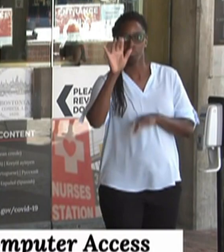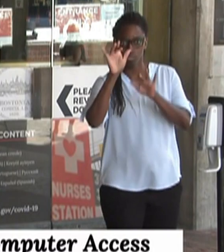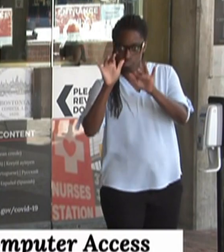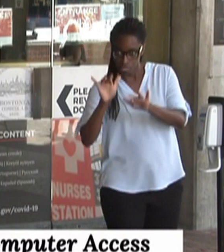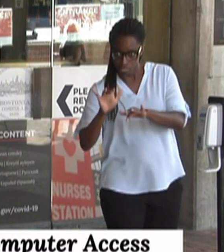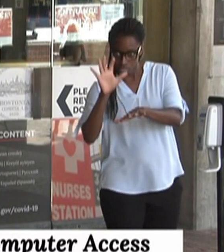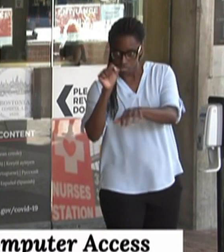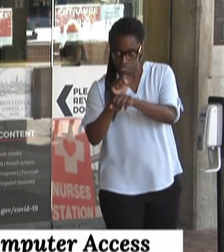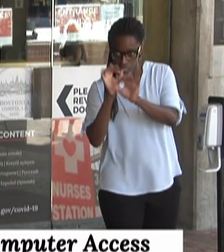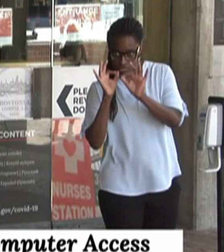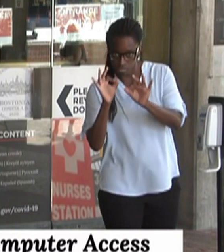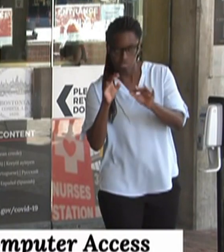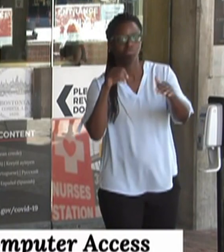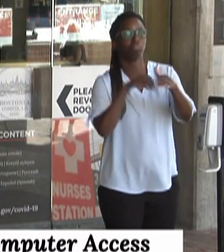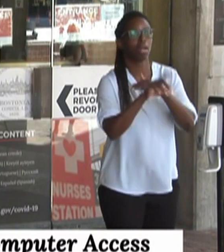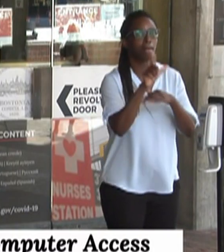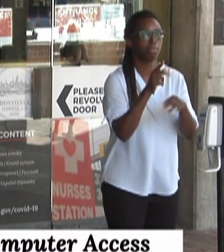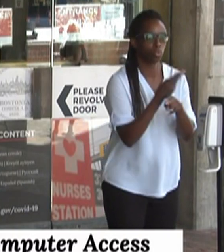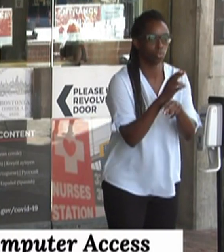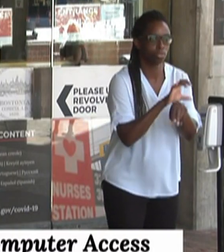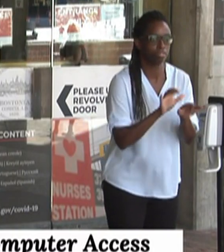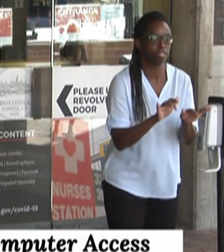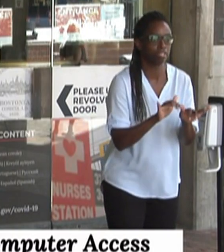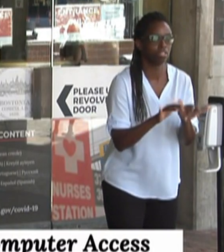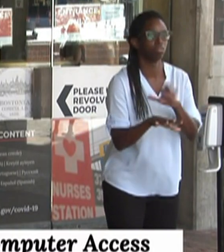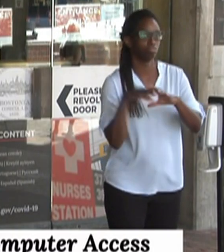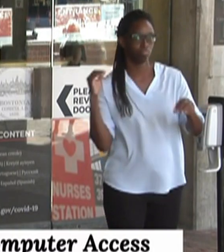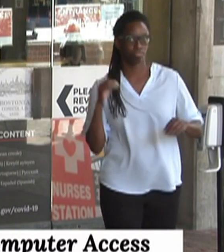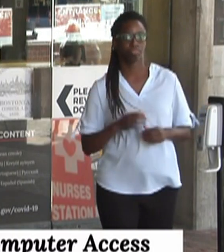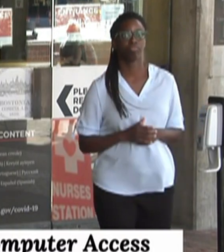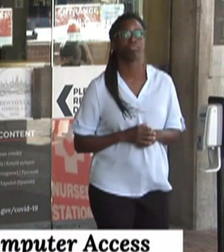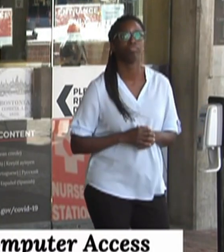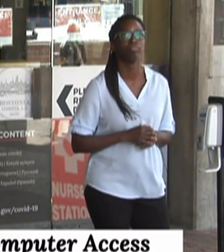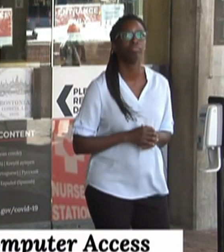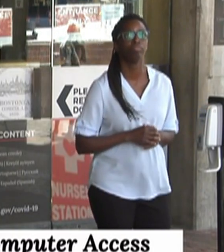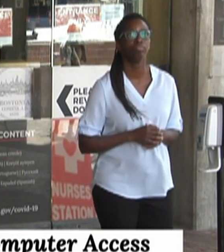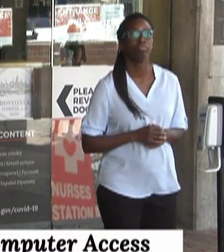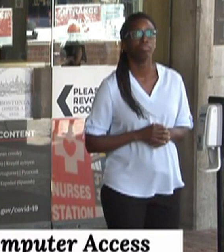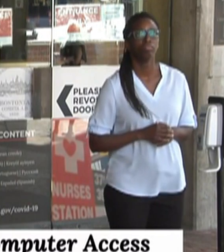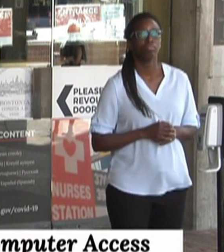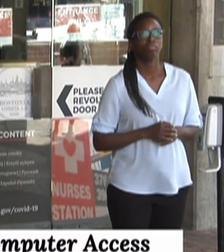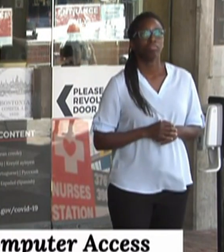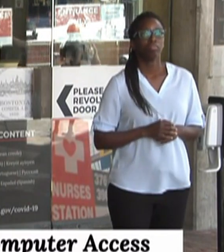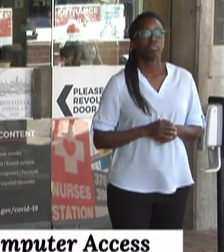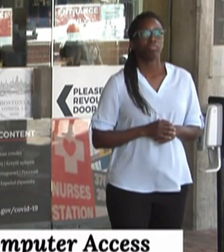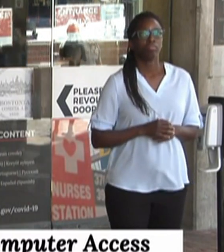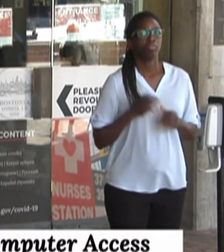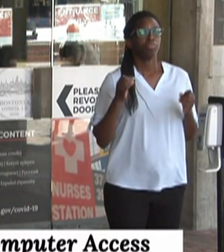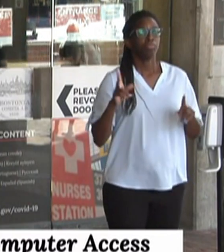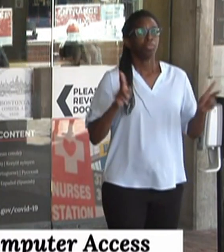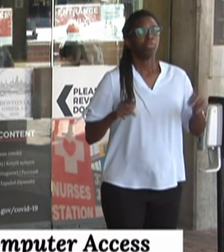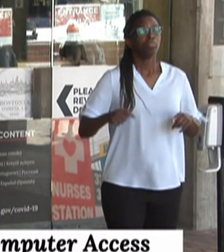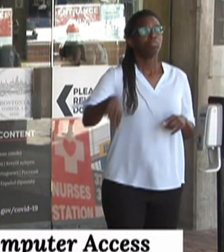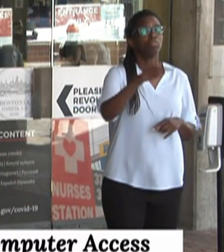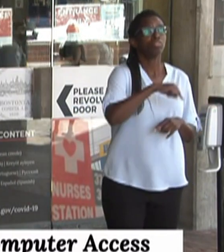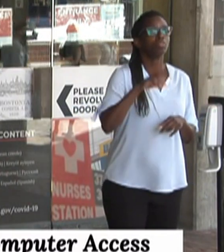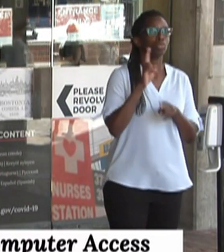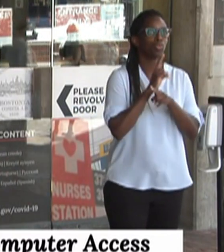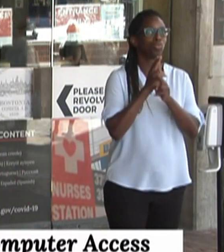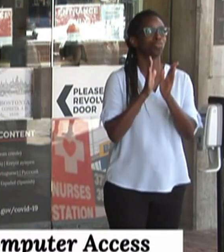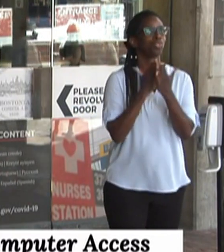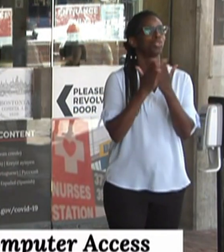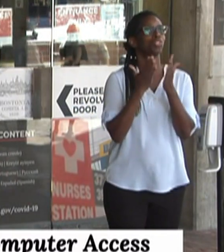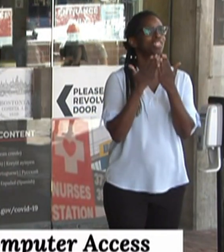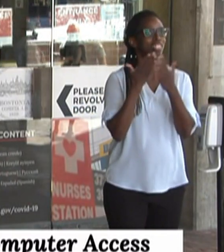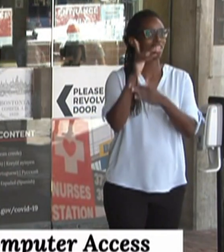extremely popular here in the city. And BPL To Go allows you to reserve and pick up physical books and other items at every